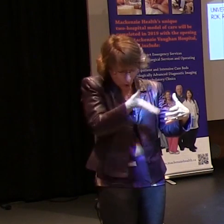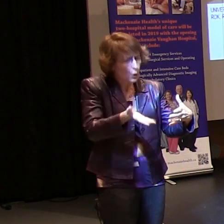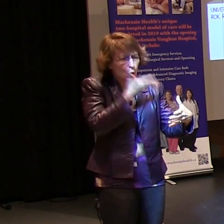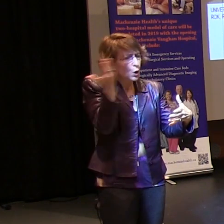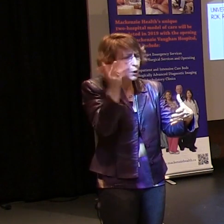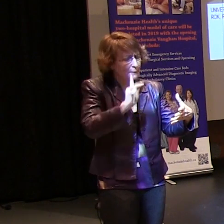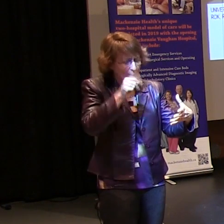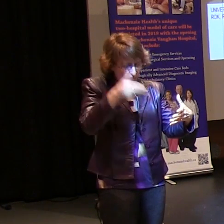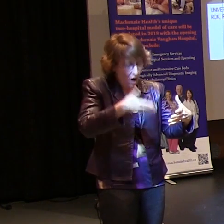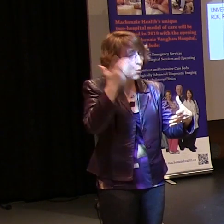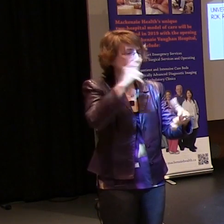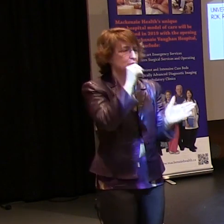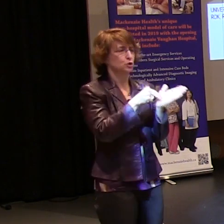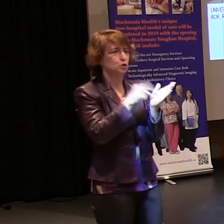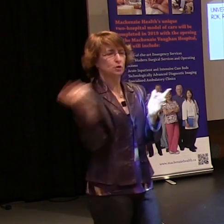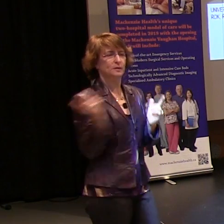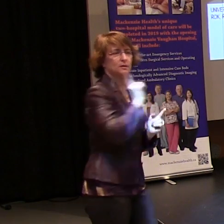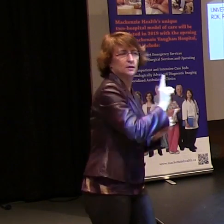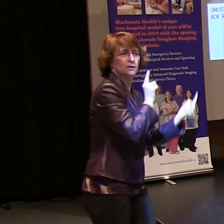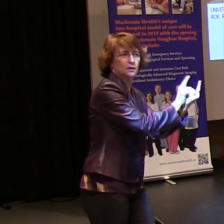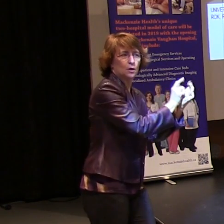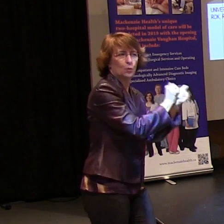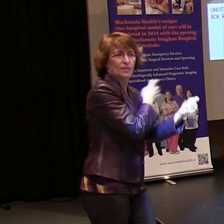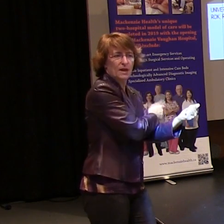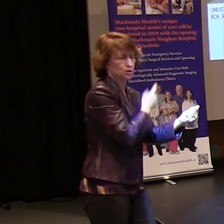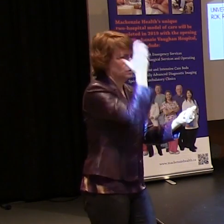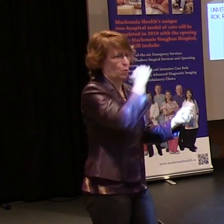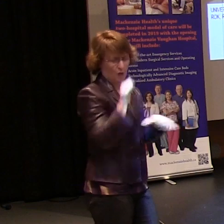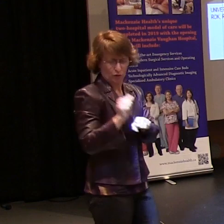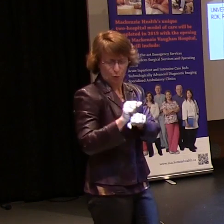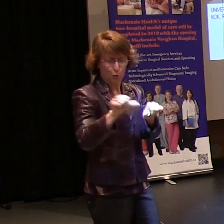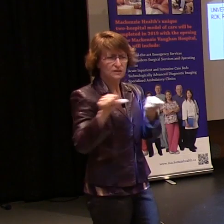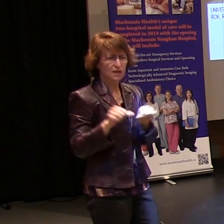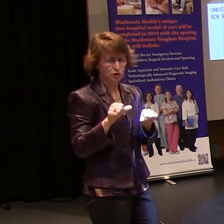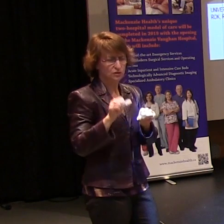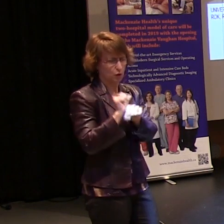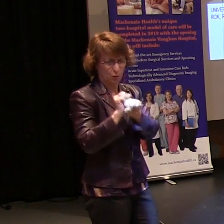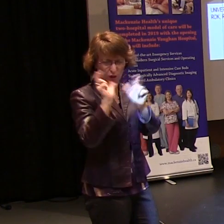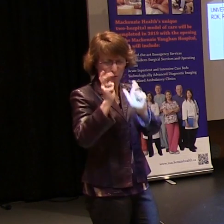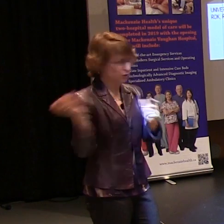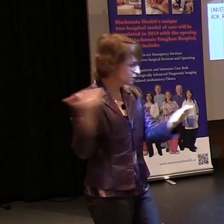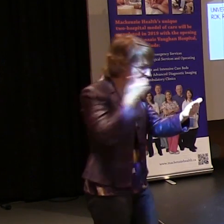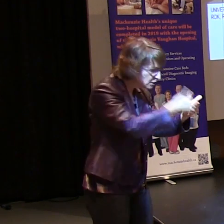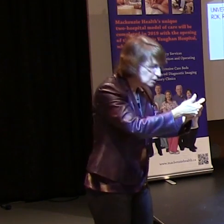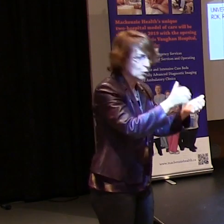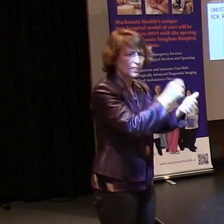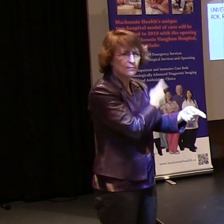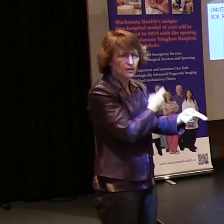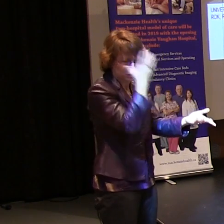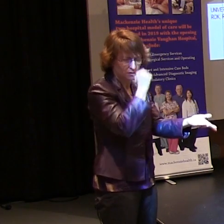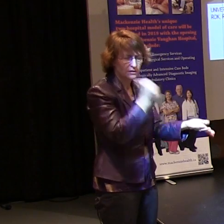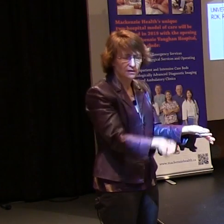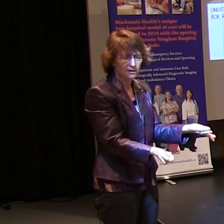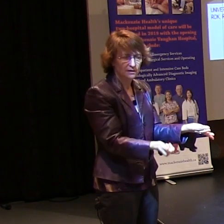nurse should be next to the patient. So let's bring the workstation to the nurse, not the nurse to the workstation. Let's bring it